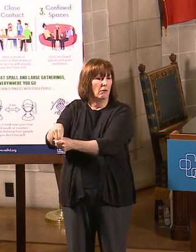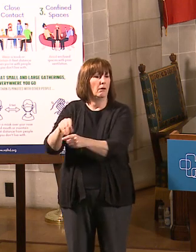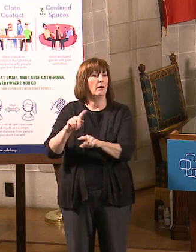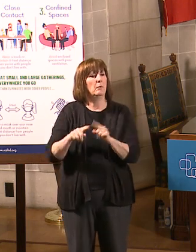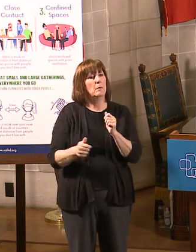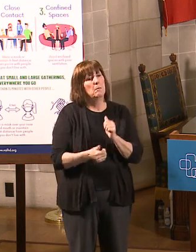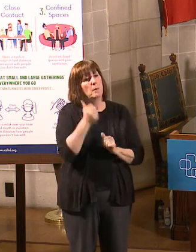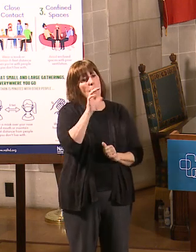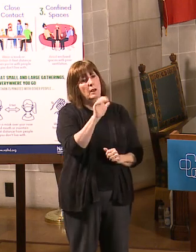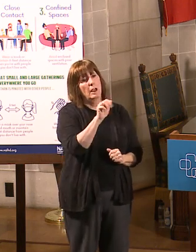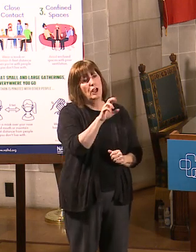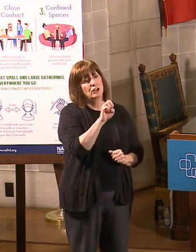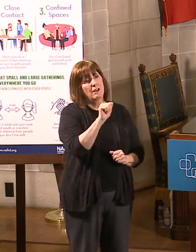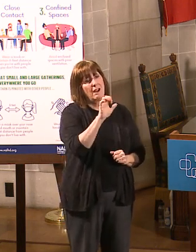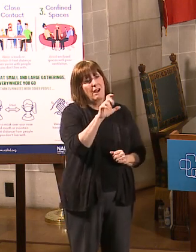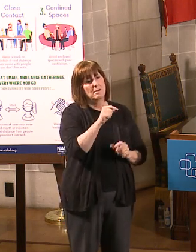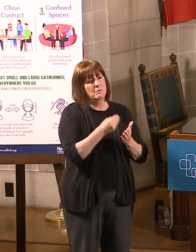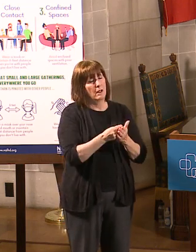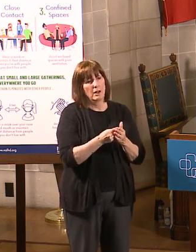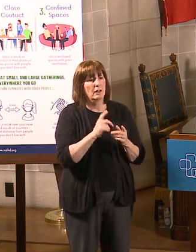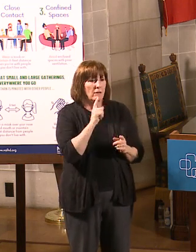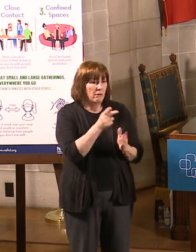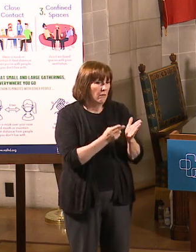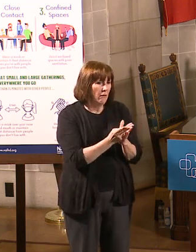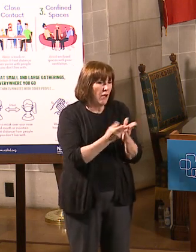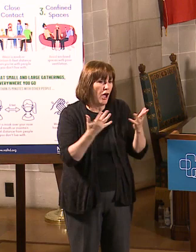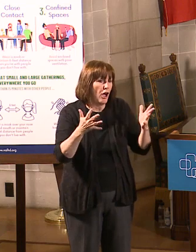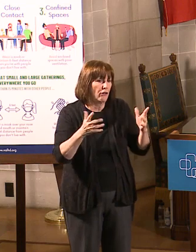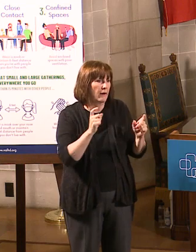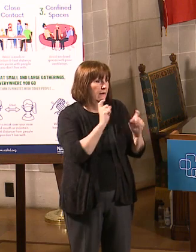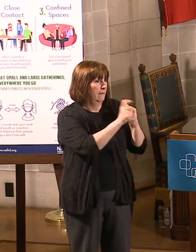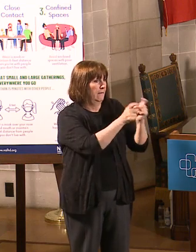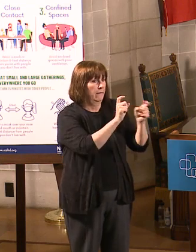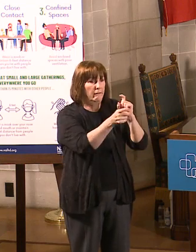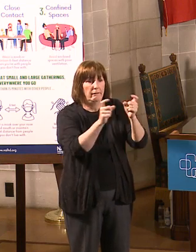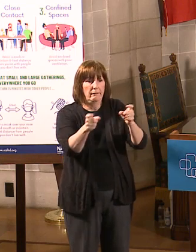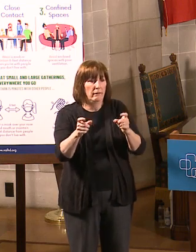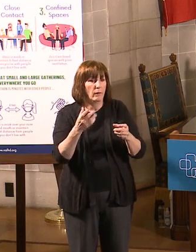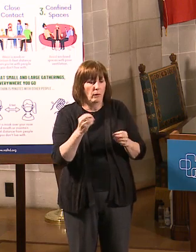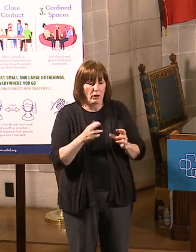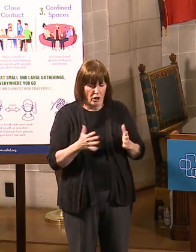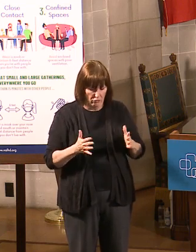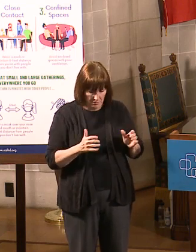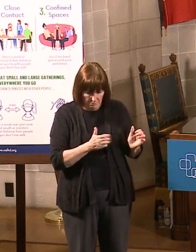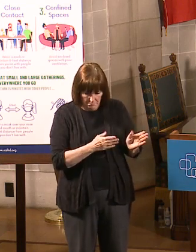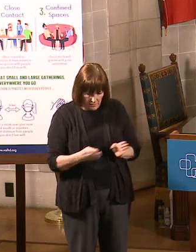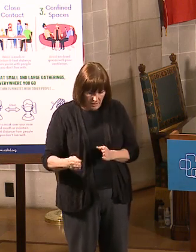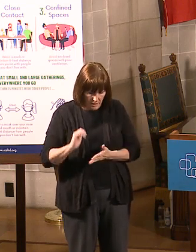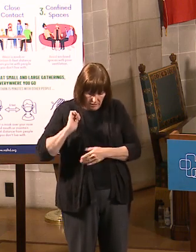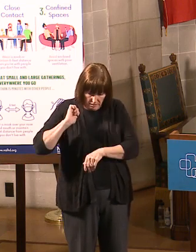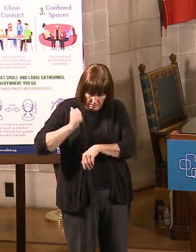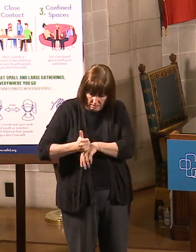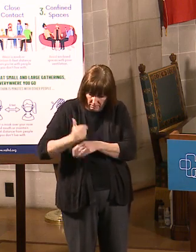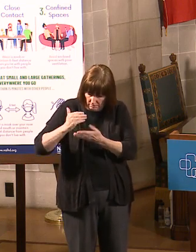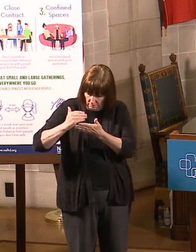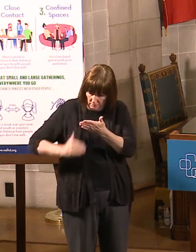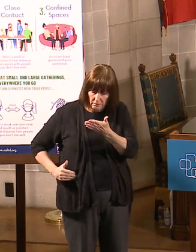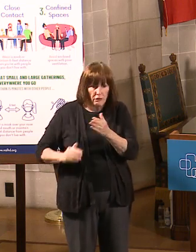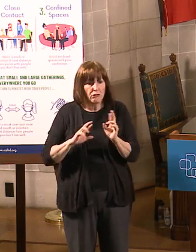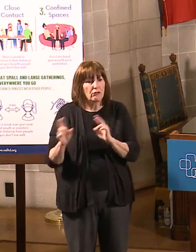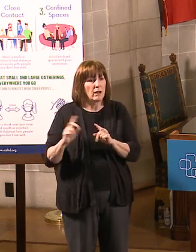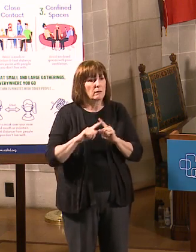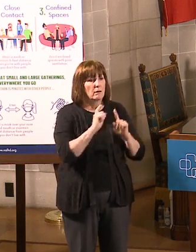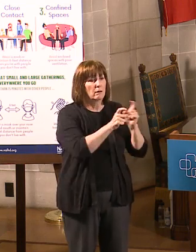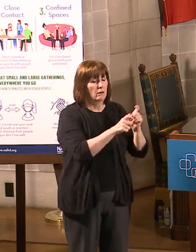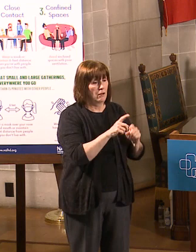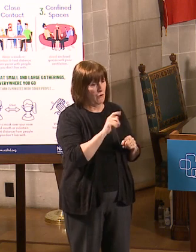CARES Act money has already been distributed or is already been earmarked to be distributed. But are you seeking a legal opinion to find out if they're